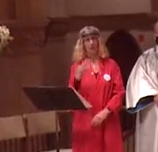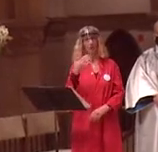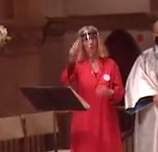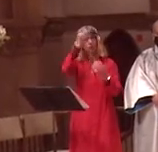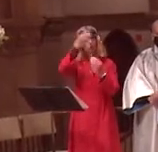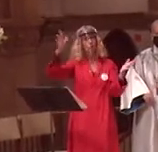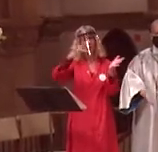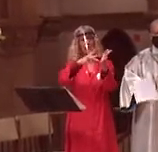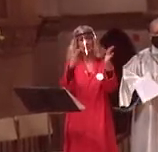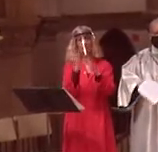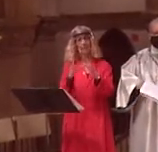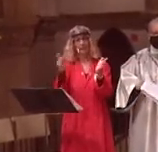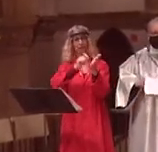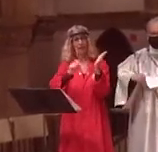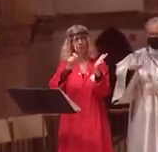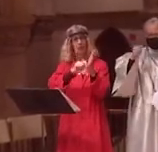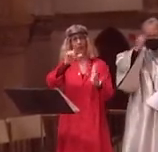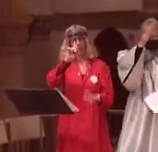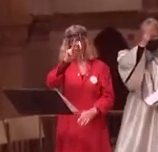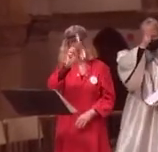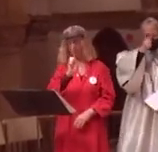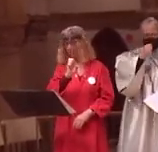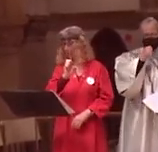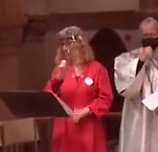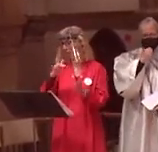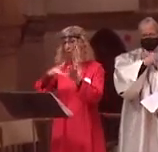good news of Jesus as written in Luke.